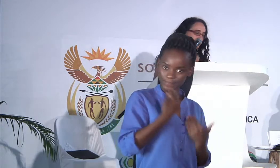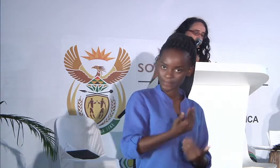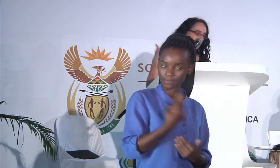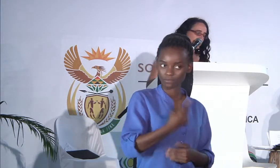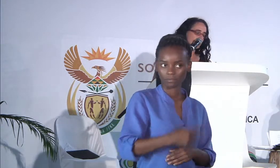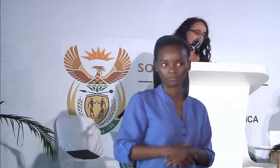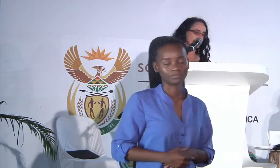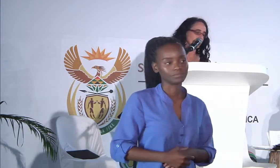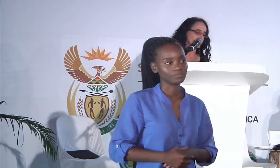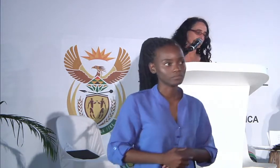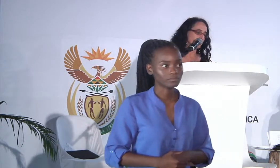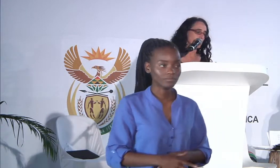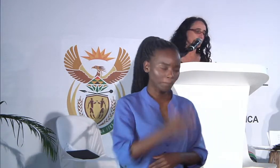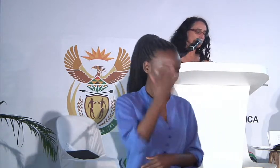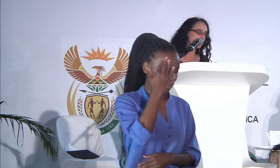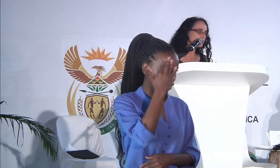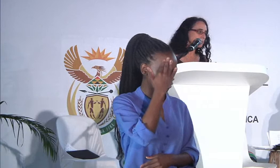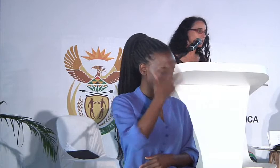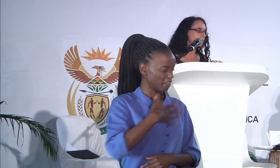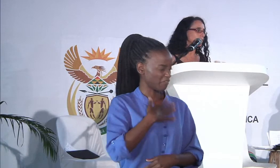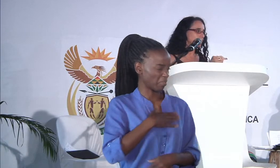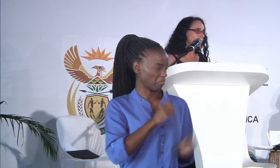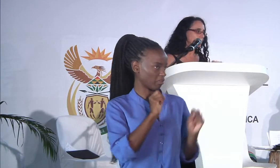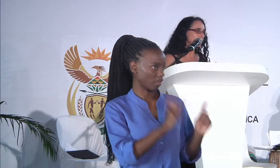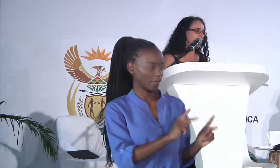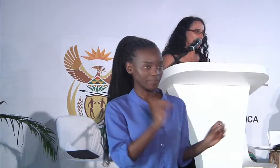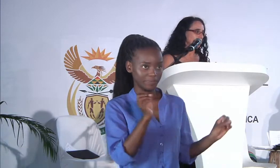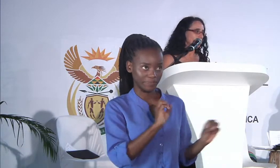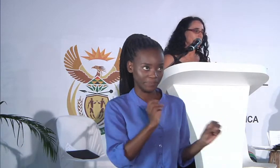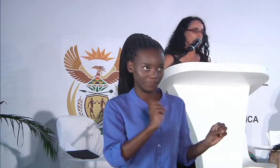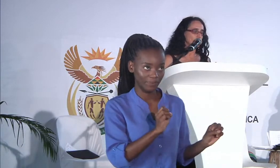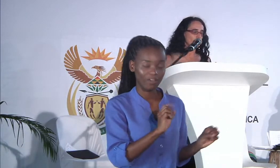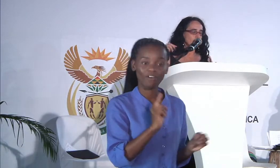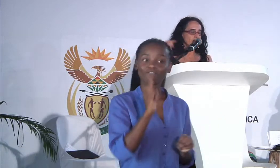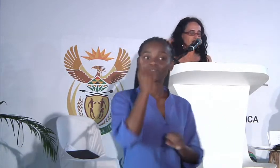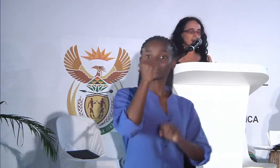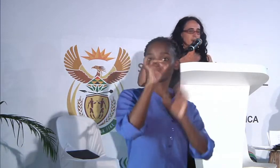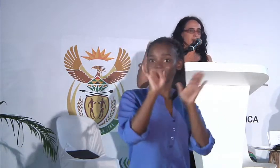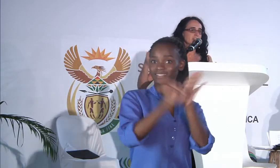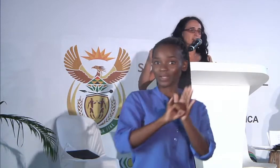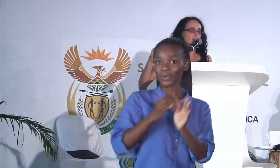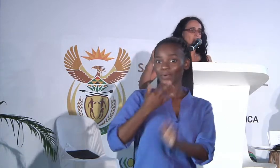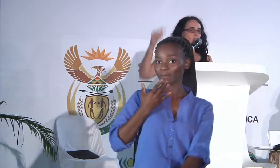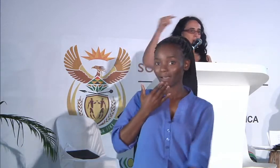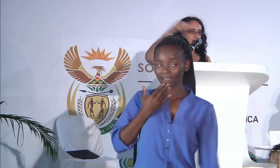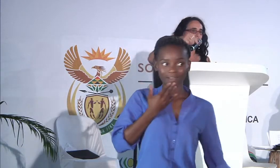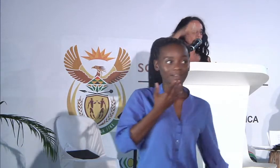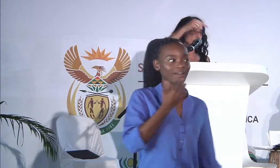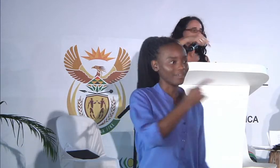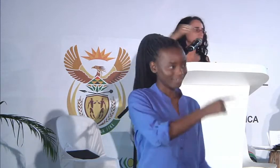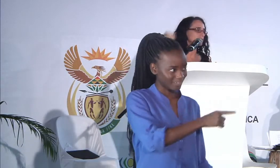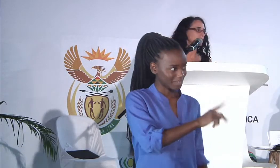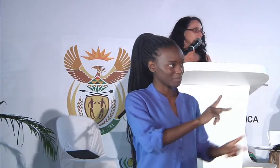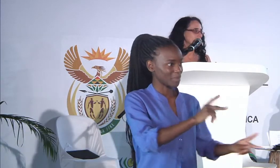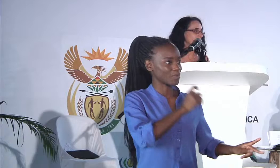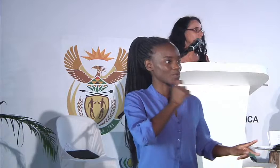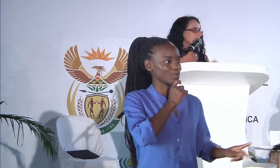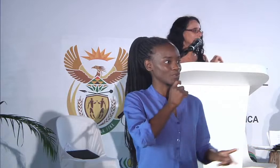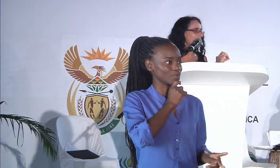for whatever reason, the first people that will pick it up that I am not feeling myself will be people who use the